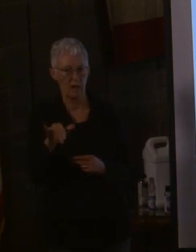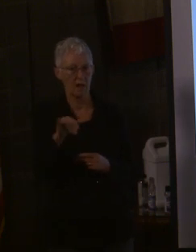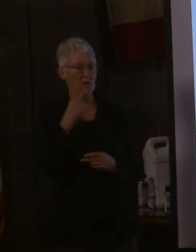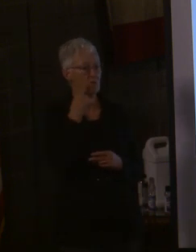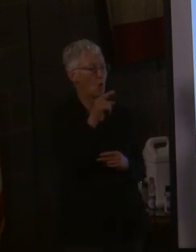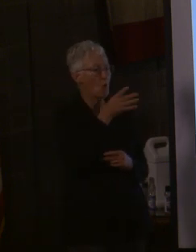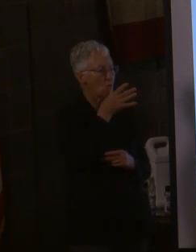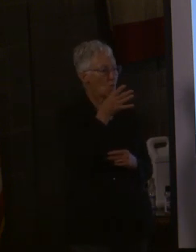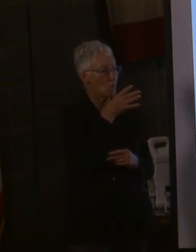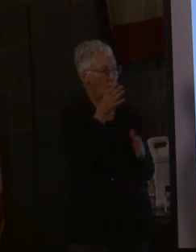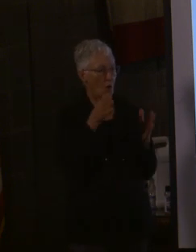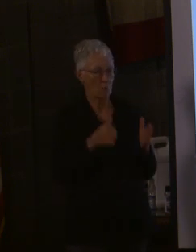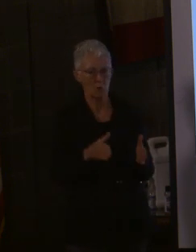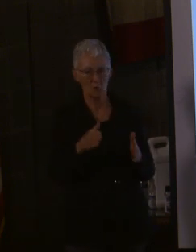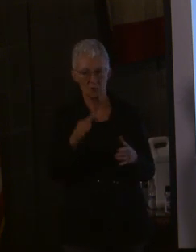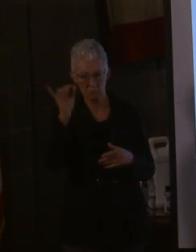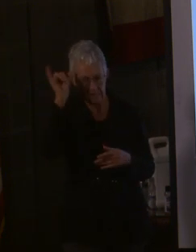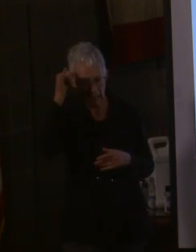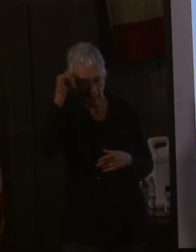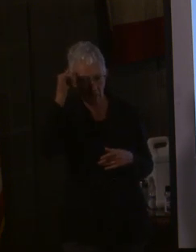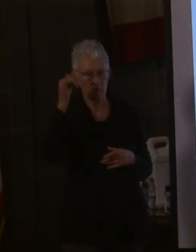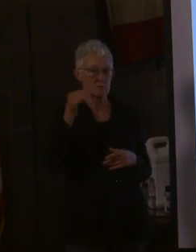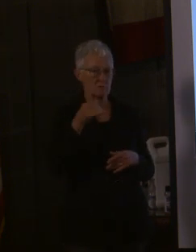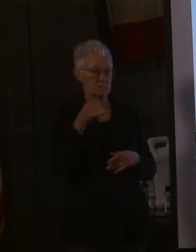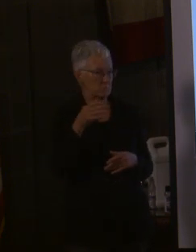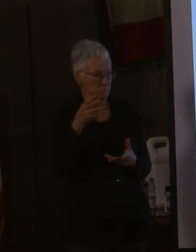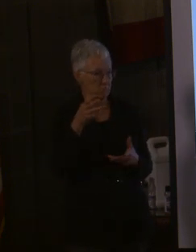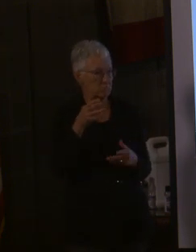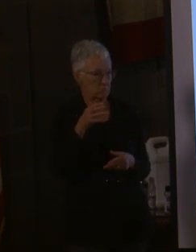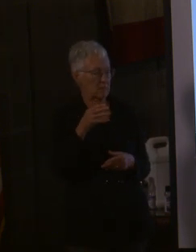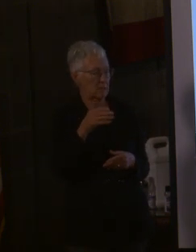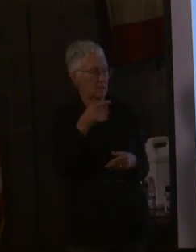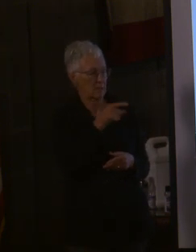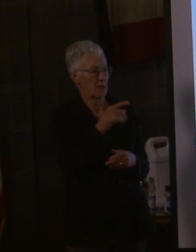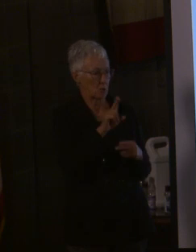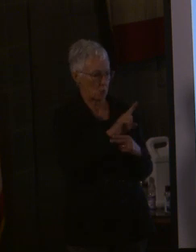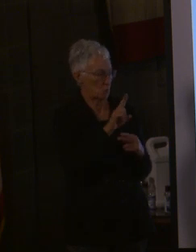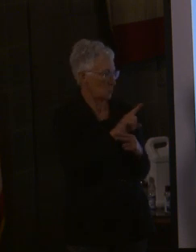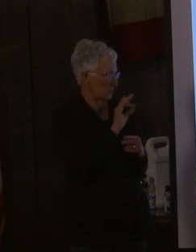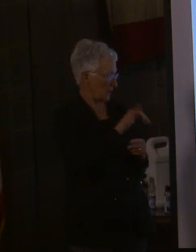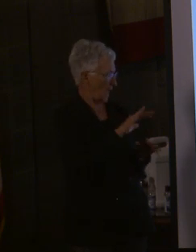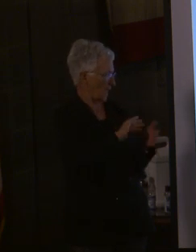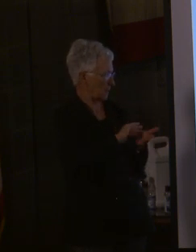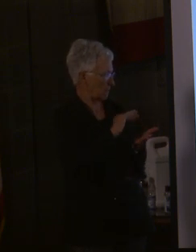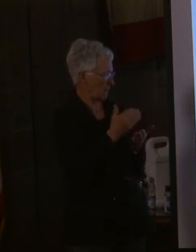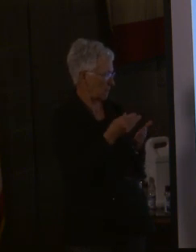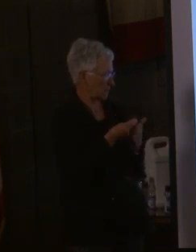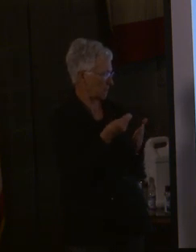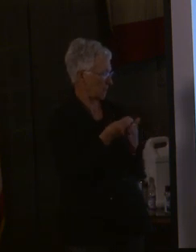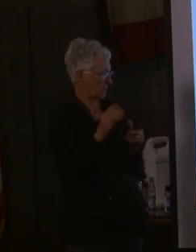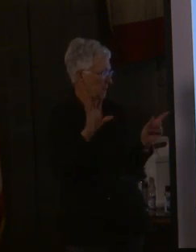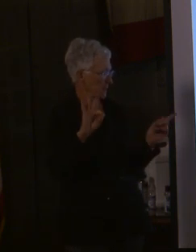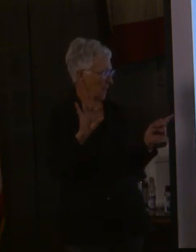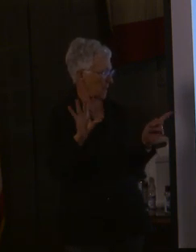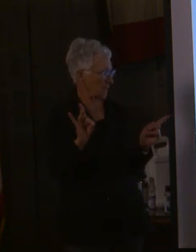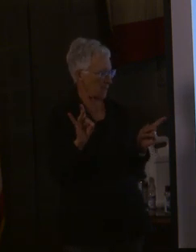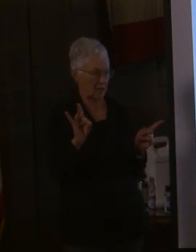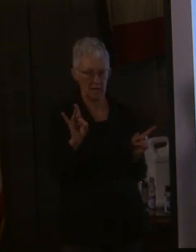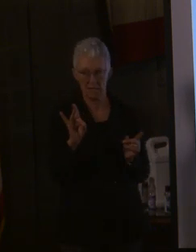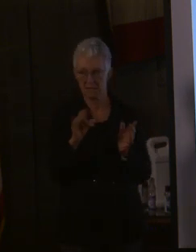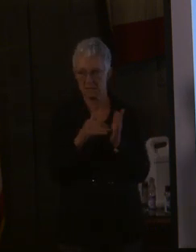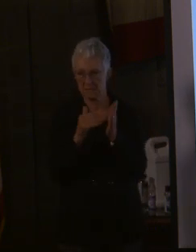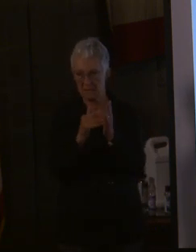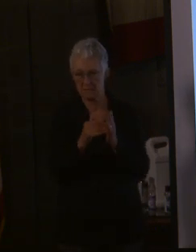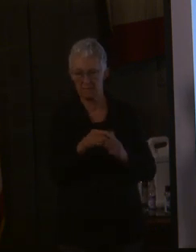$100 million, nearly all of that at $98.4 million was utilized. For our scholarship programs to pay for